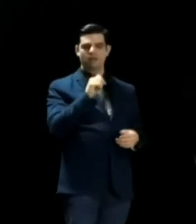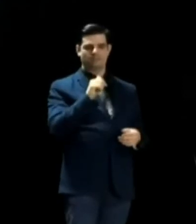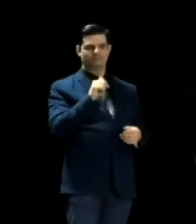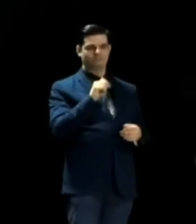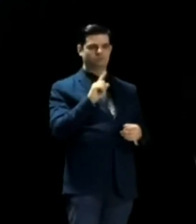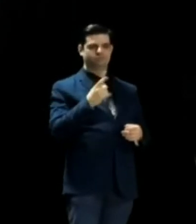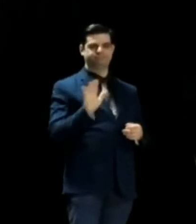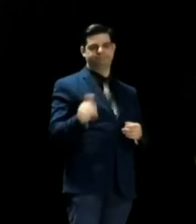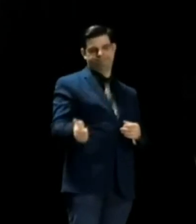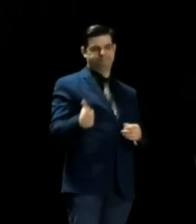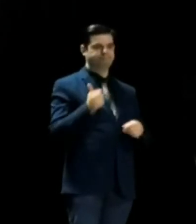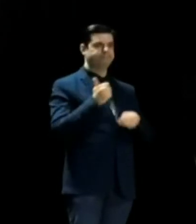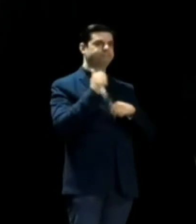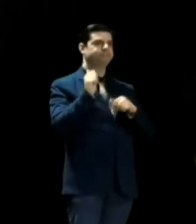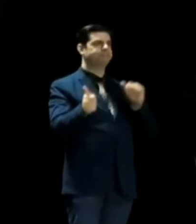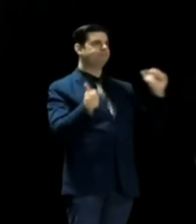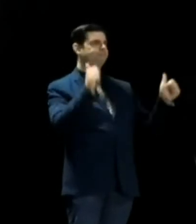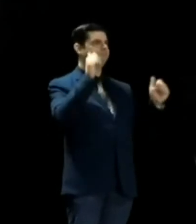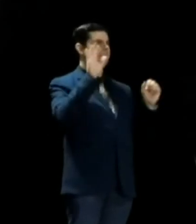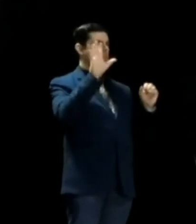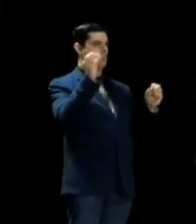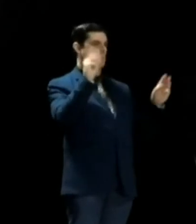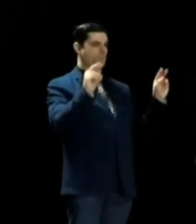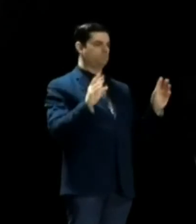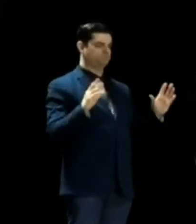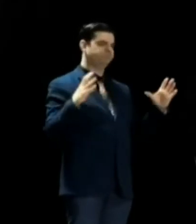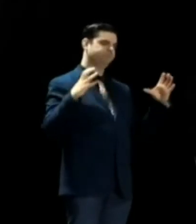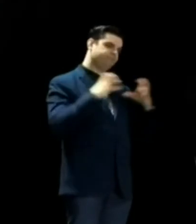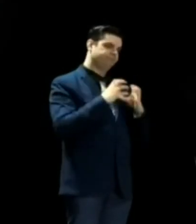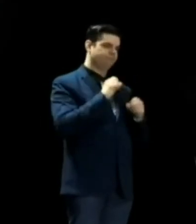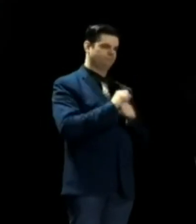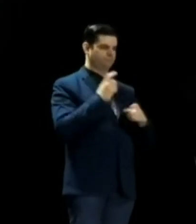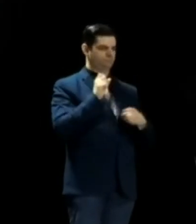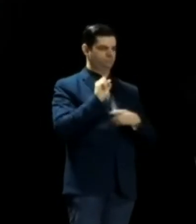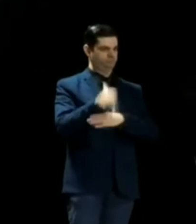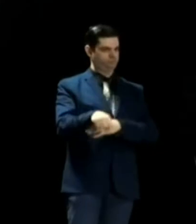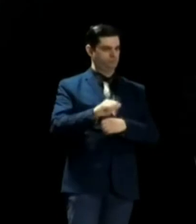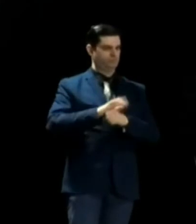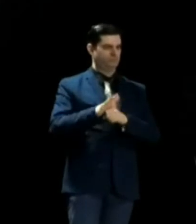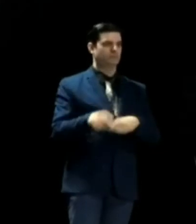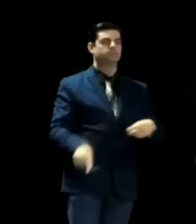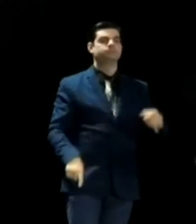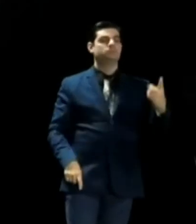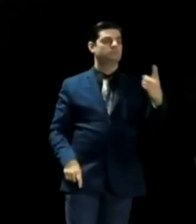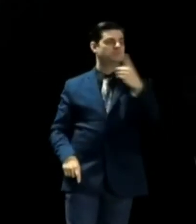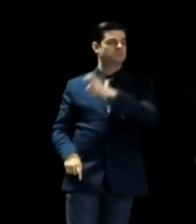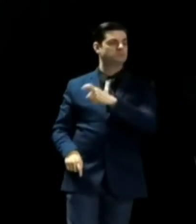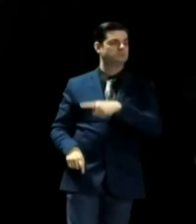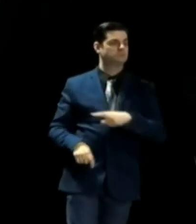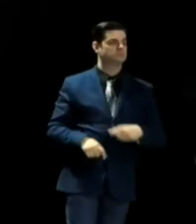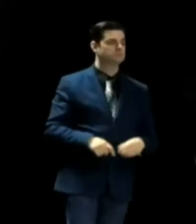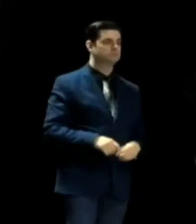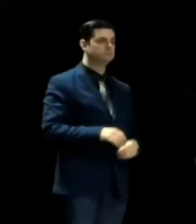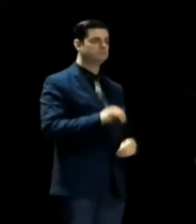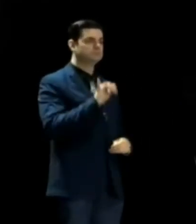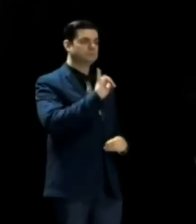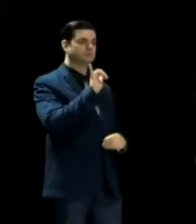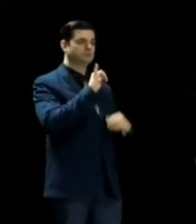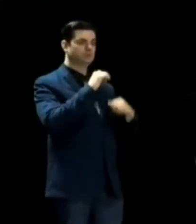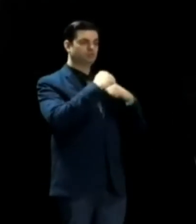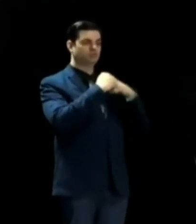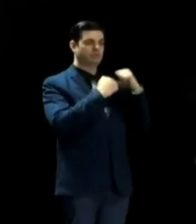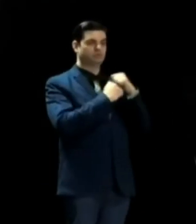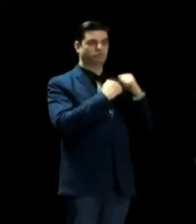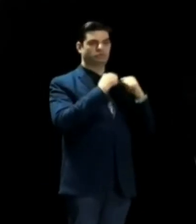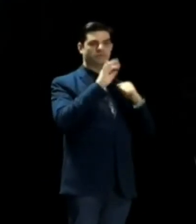that we can quickly attack it. I also had questions about the structure of this. Right now, though, it's either the county executive or the